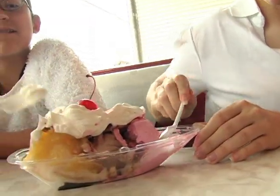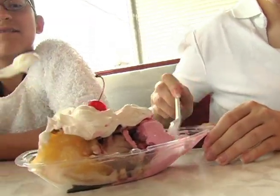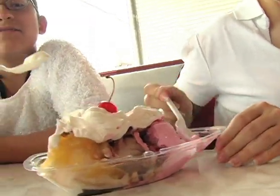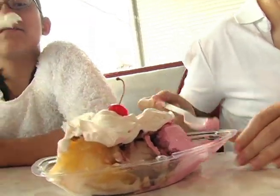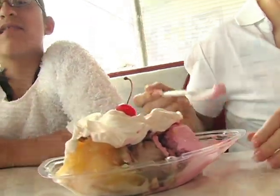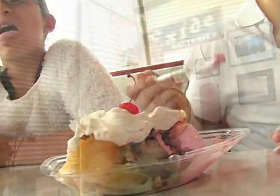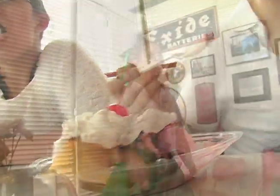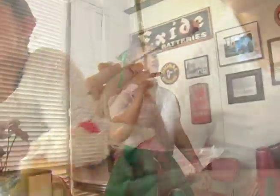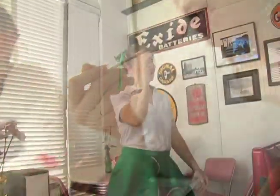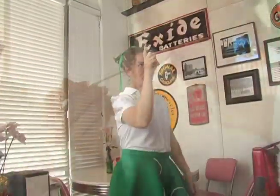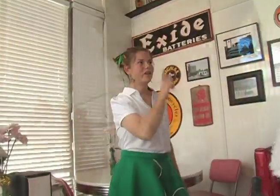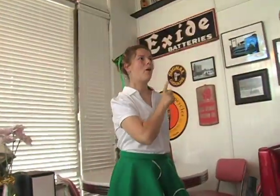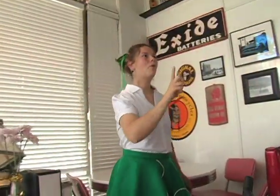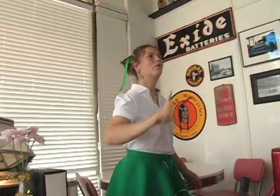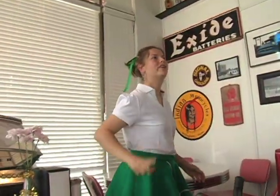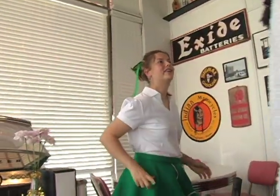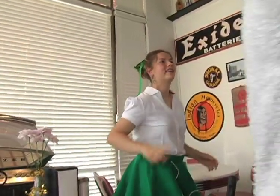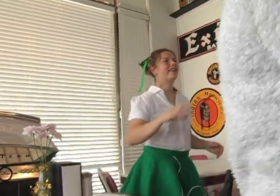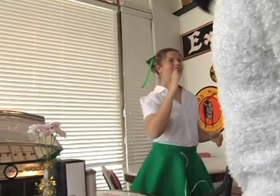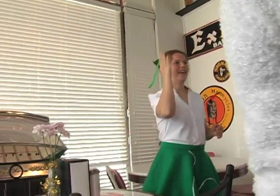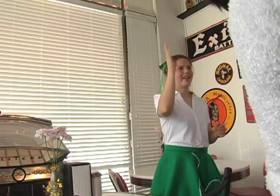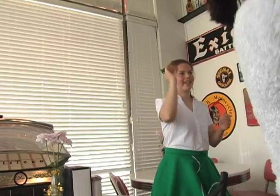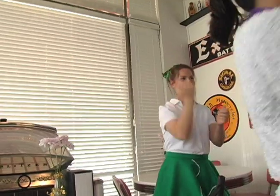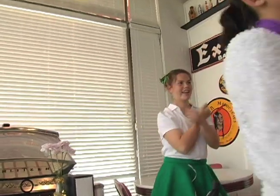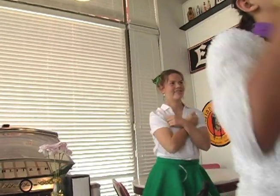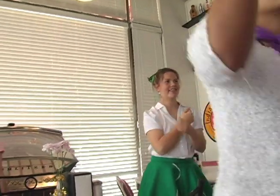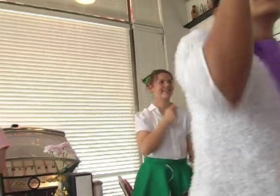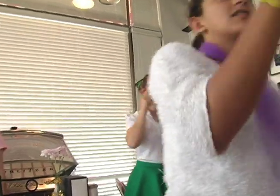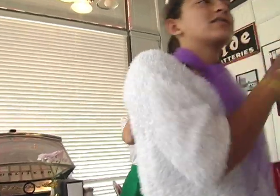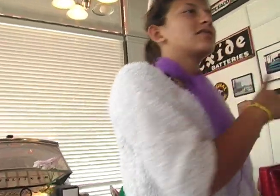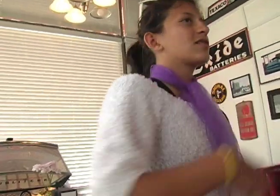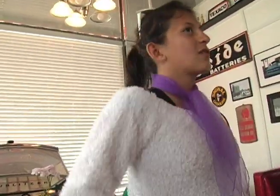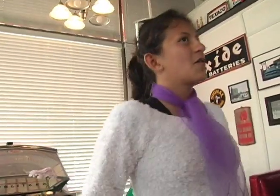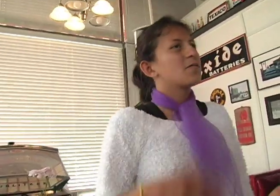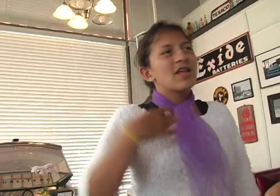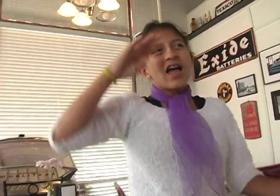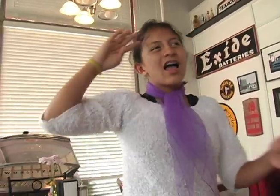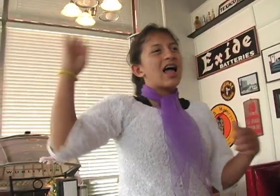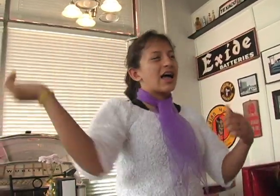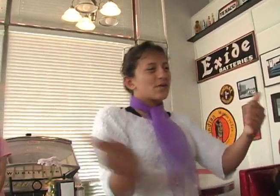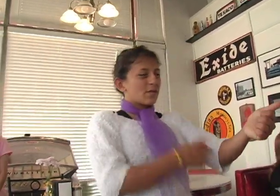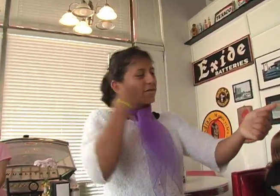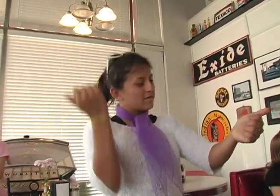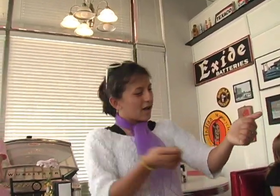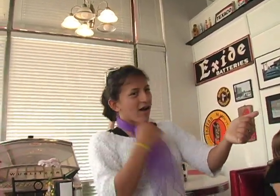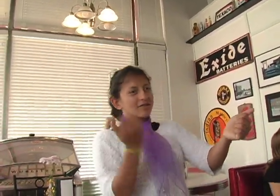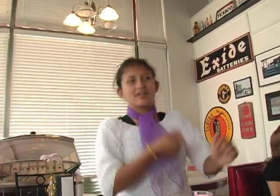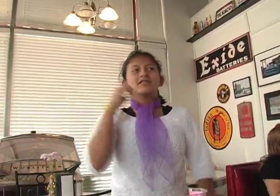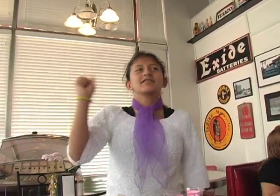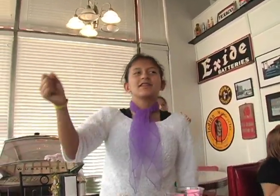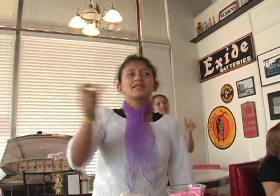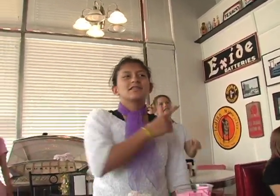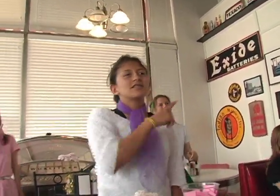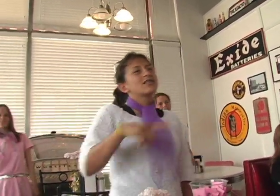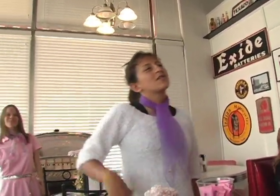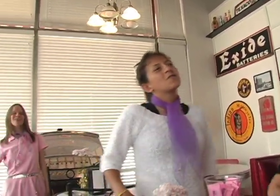Yes, Lord, I will love you Yes, Lord, I will follow Yes, Lord,